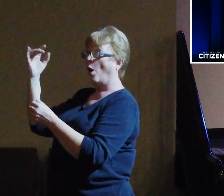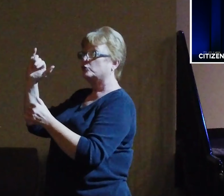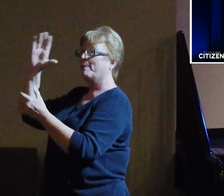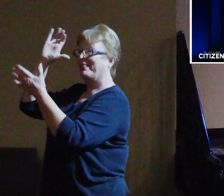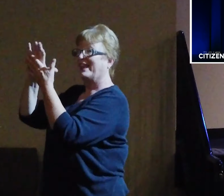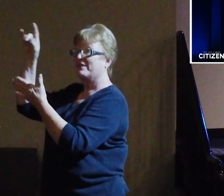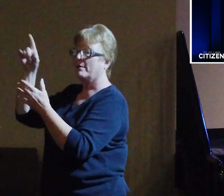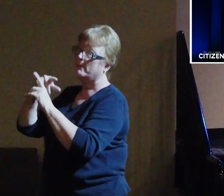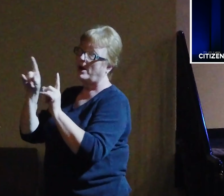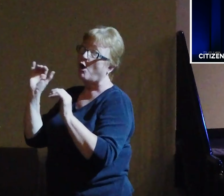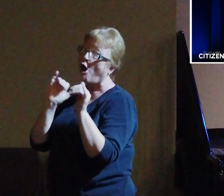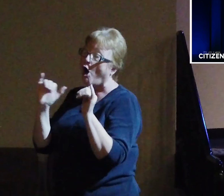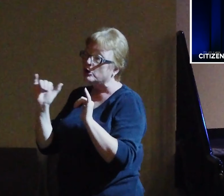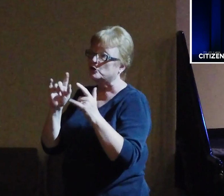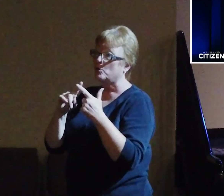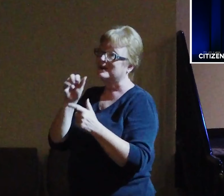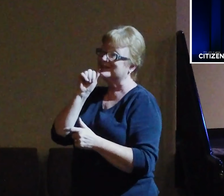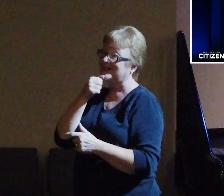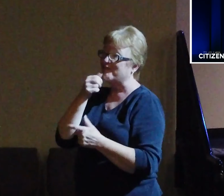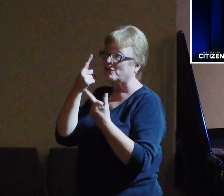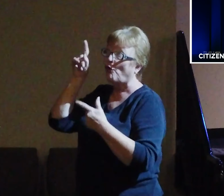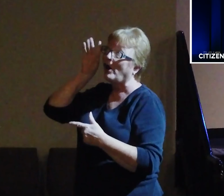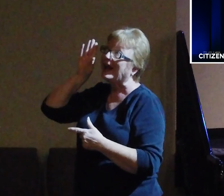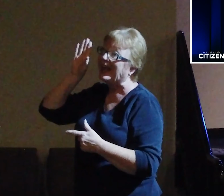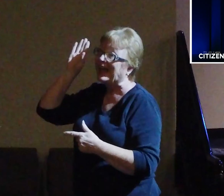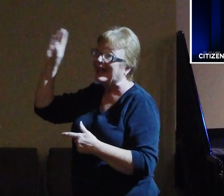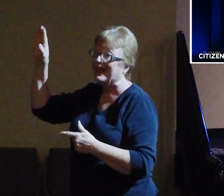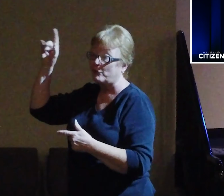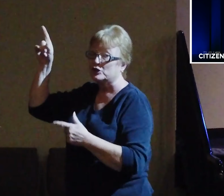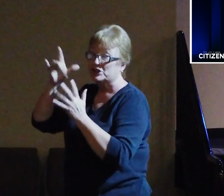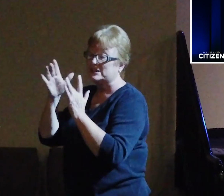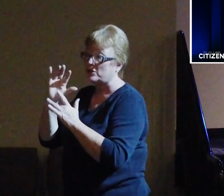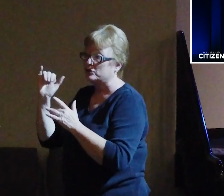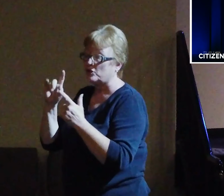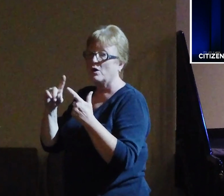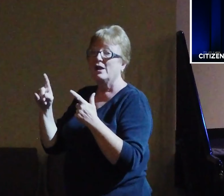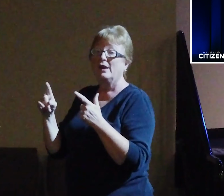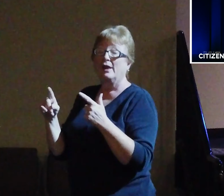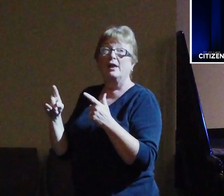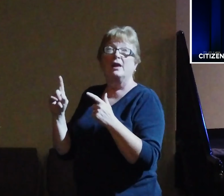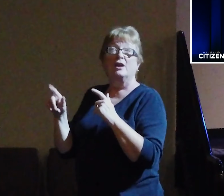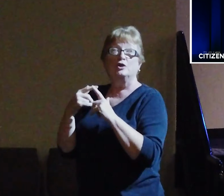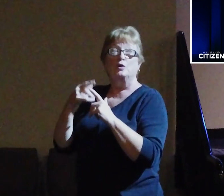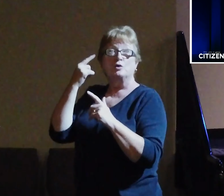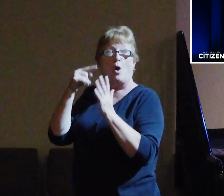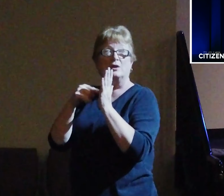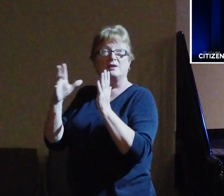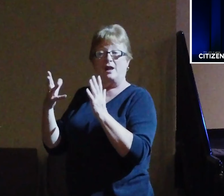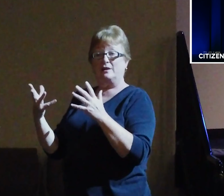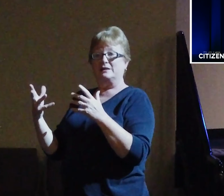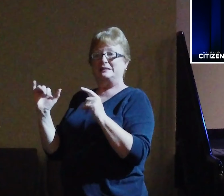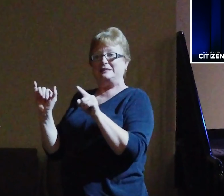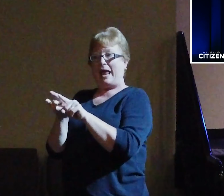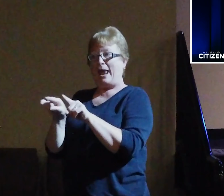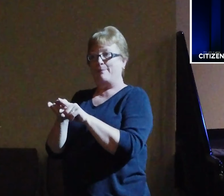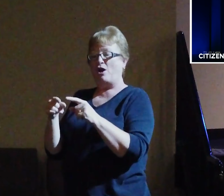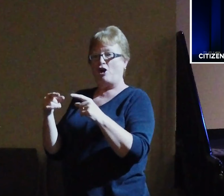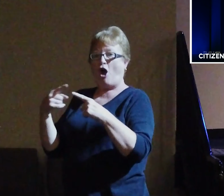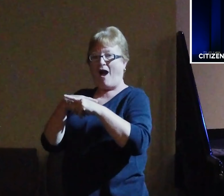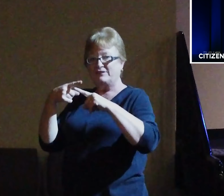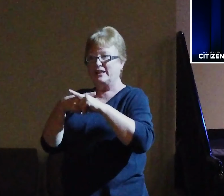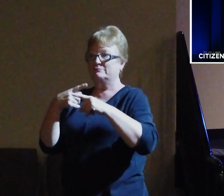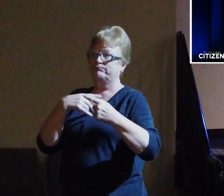suffer for his sake, engaged in the same conflict that you saw I had and now hear that